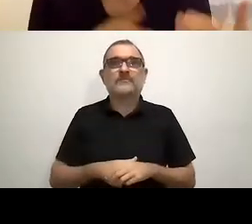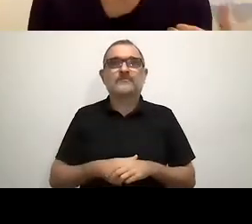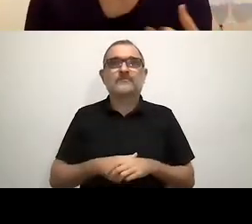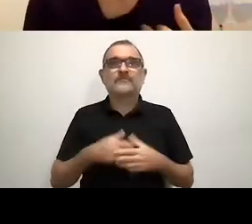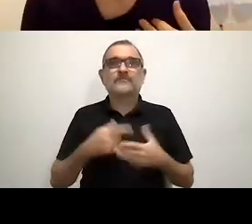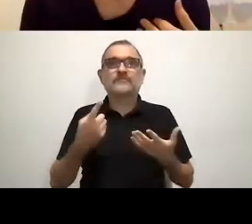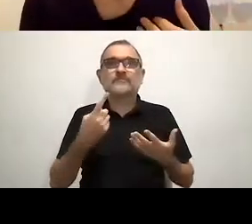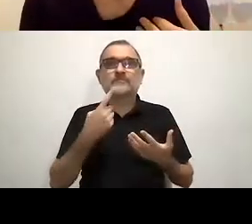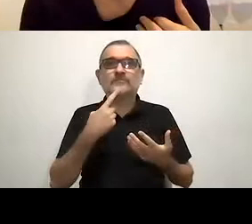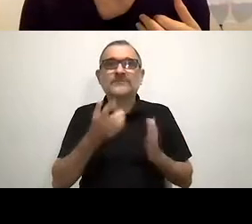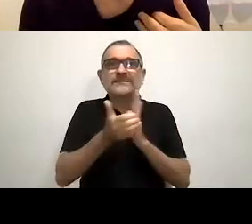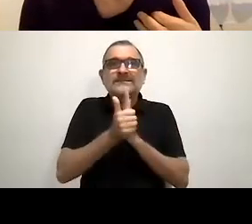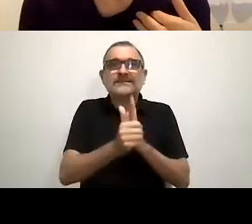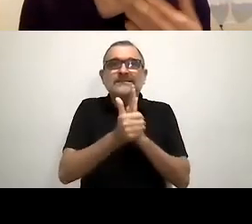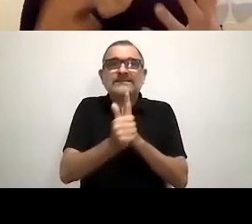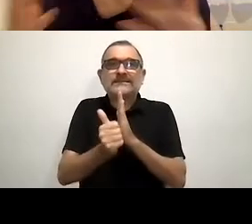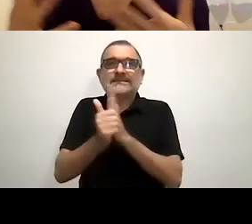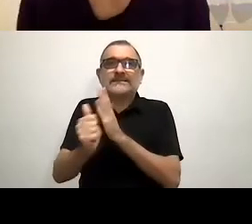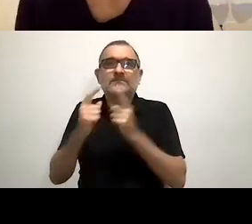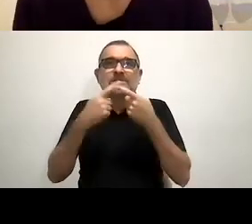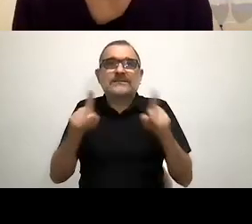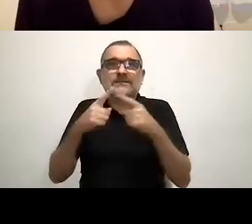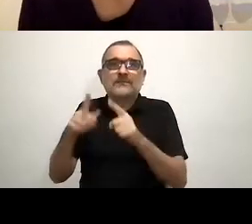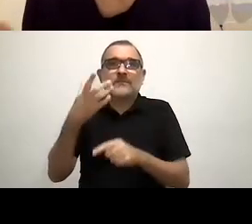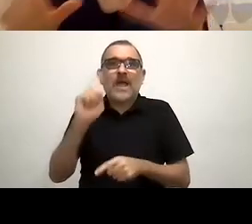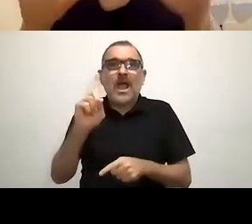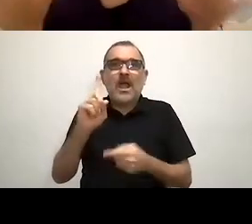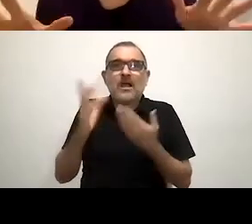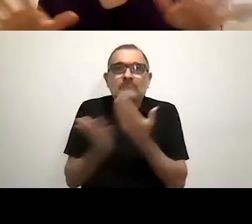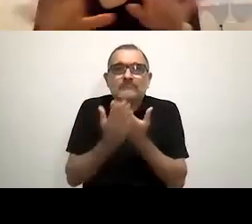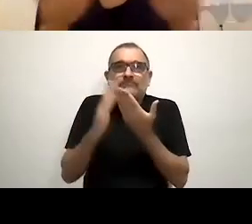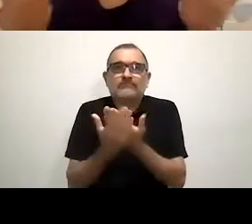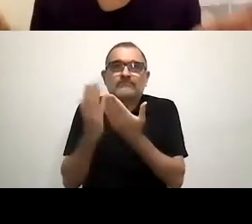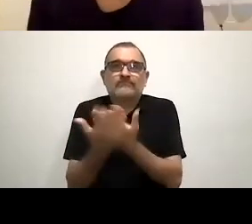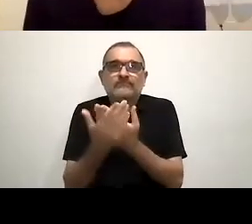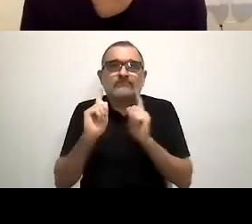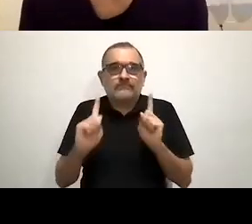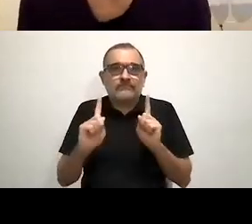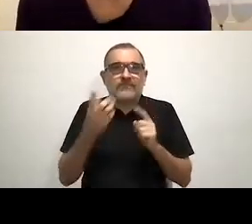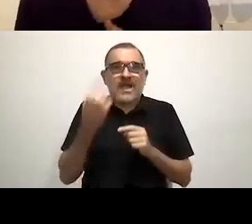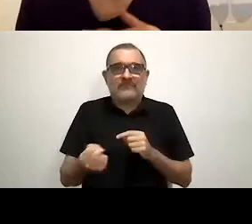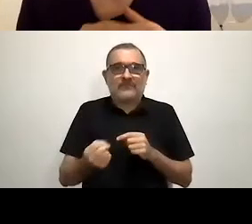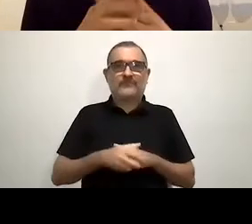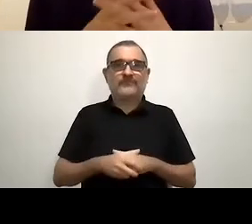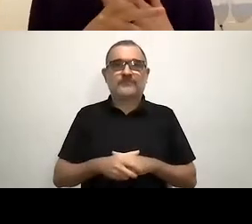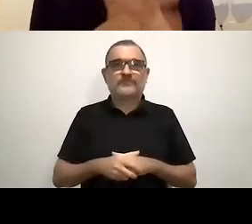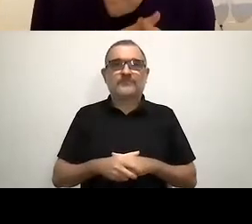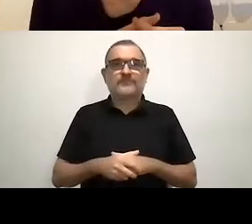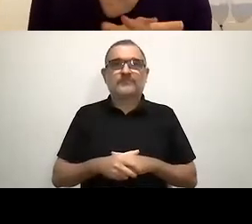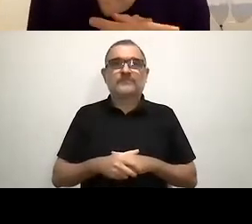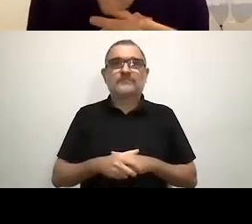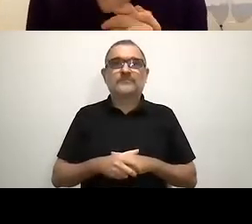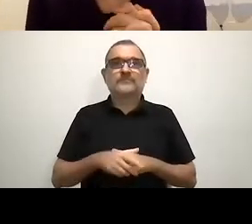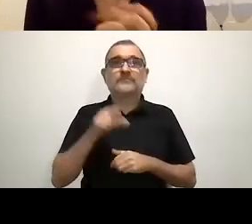the qualifications. So I should have clarified that. So this slide shows actually the